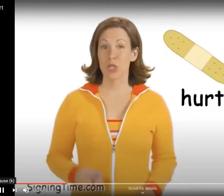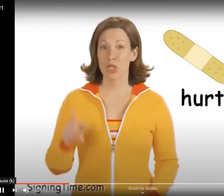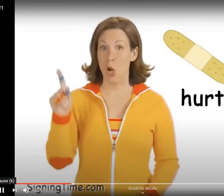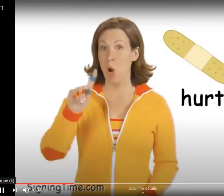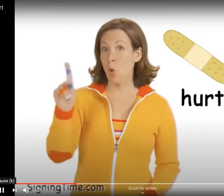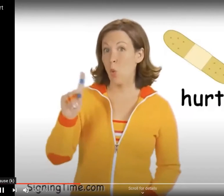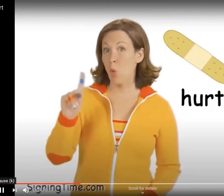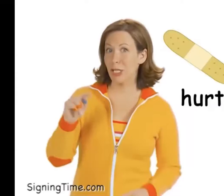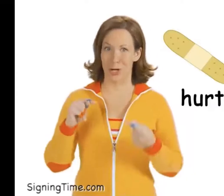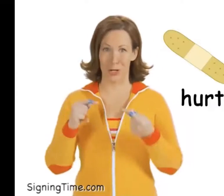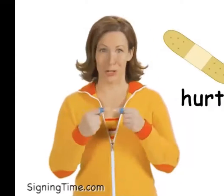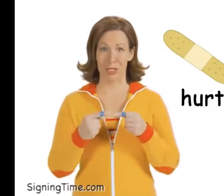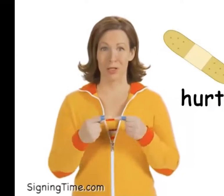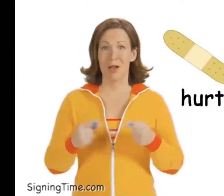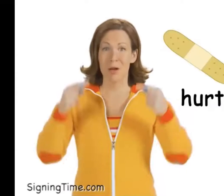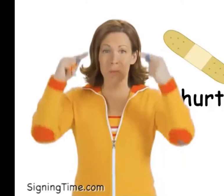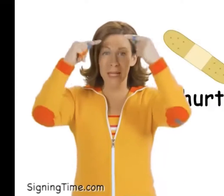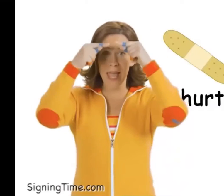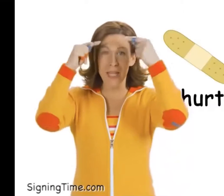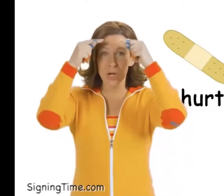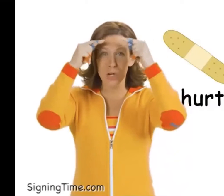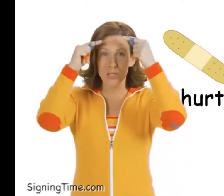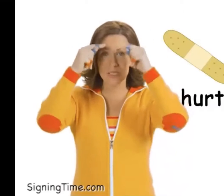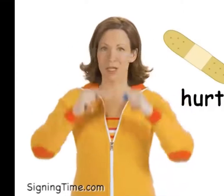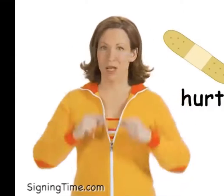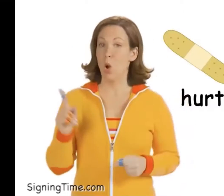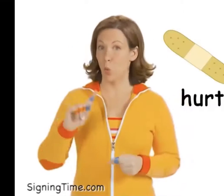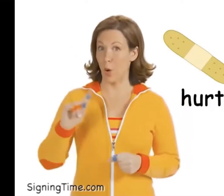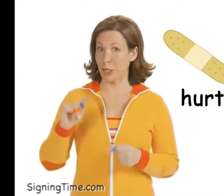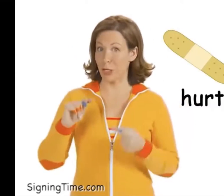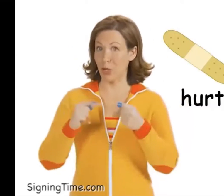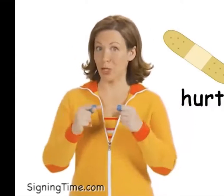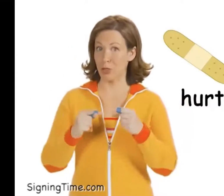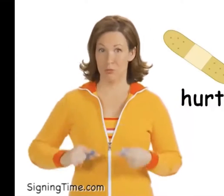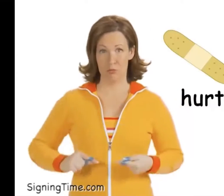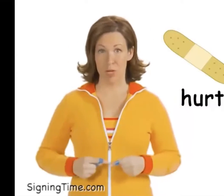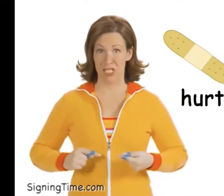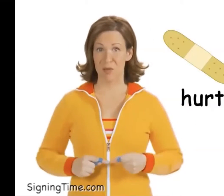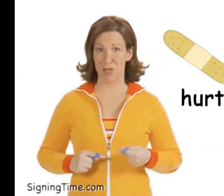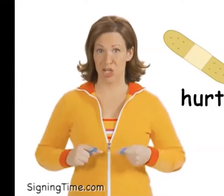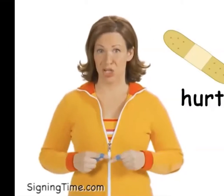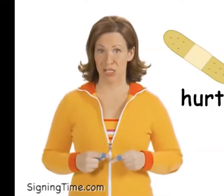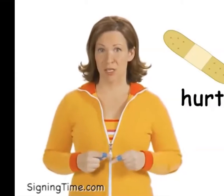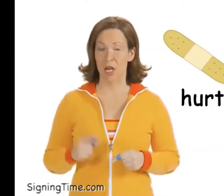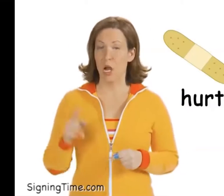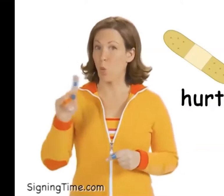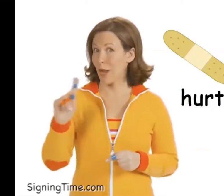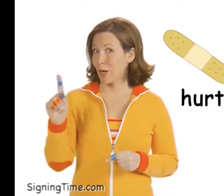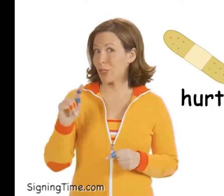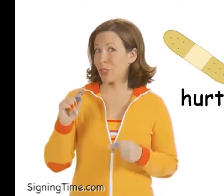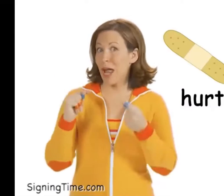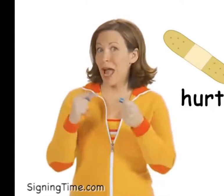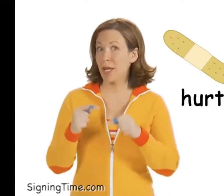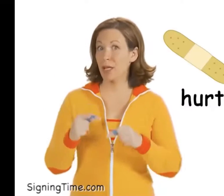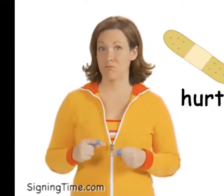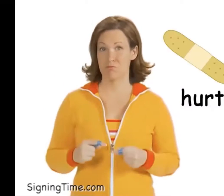You can show where you are hurt. My head hurts. Where do you hurt? My tummy hurts. Where